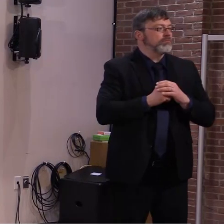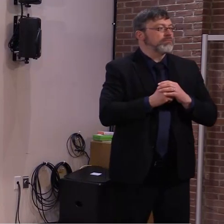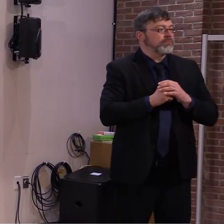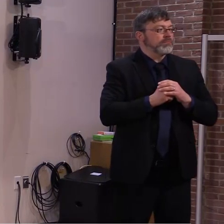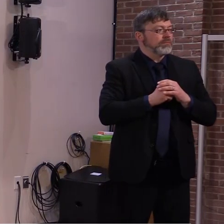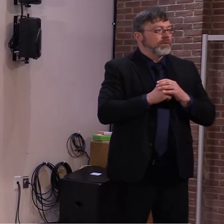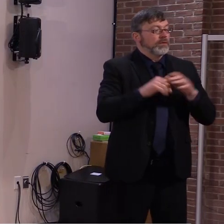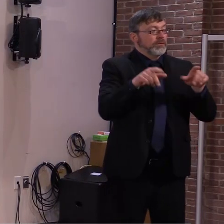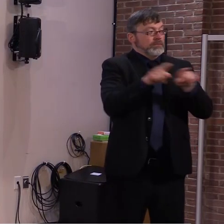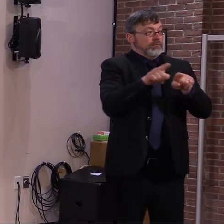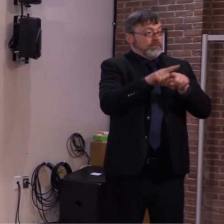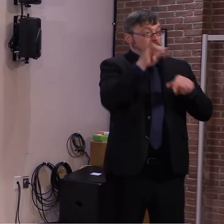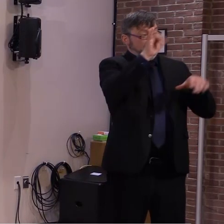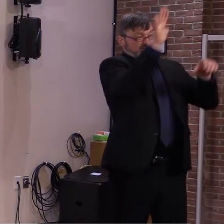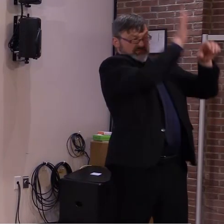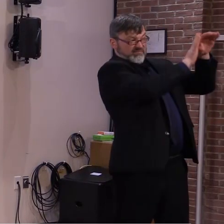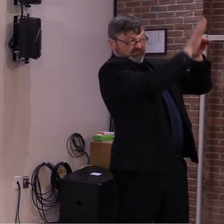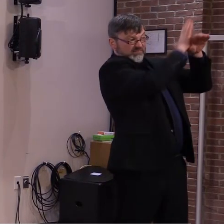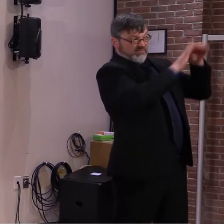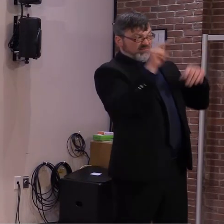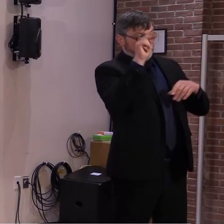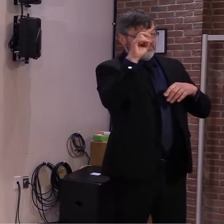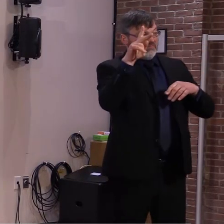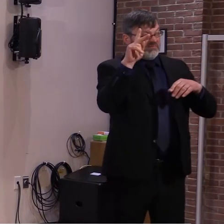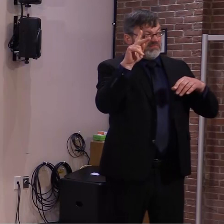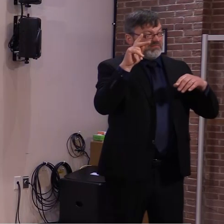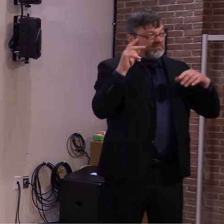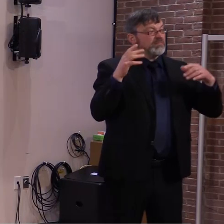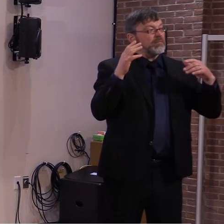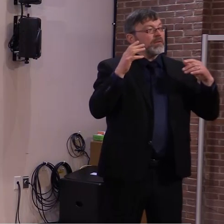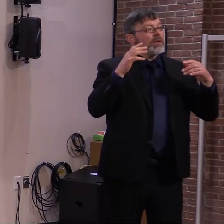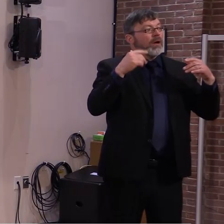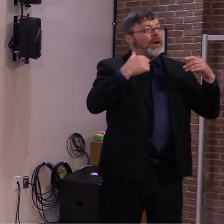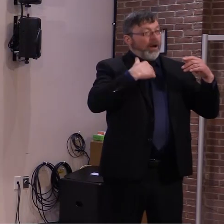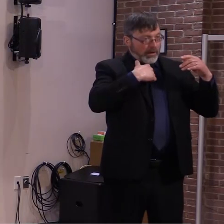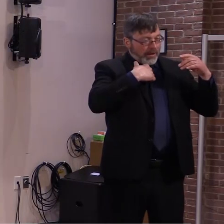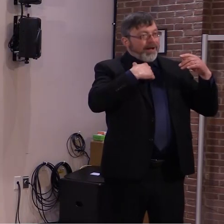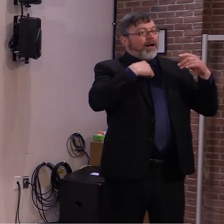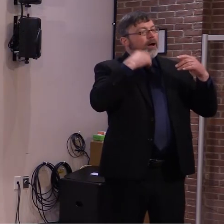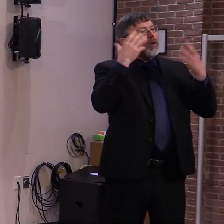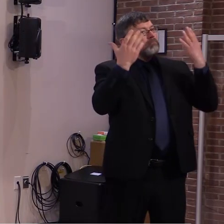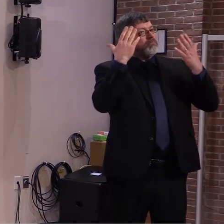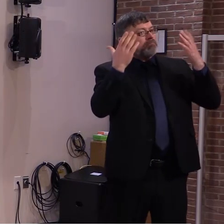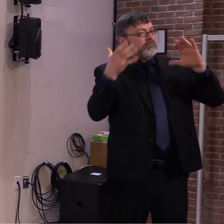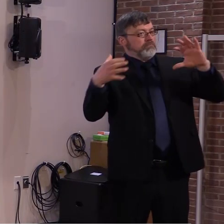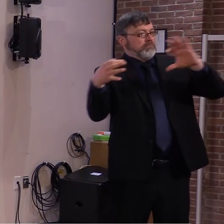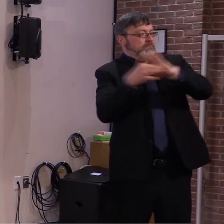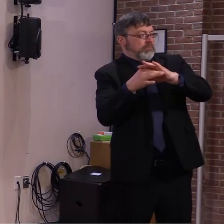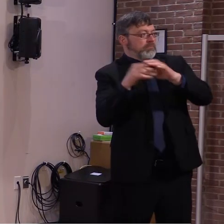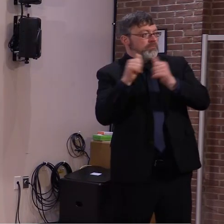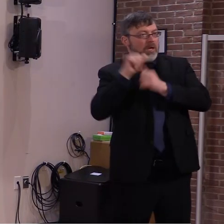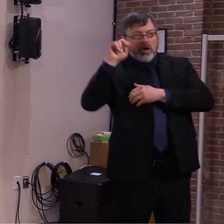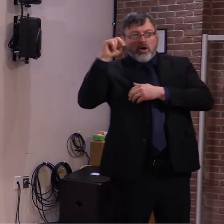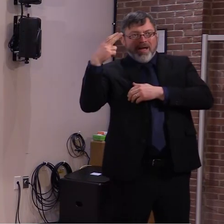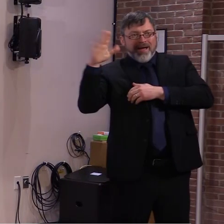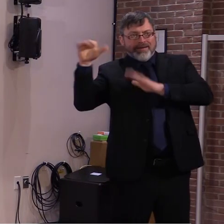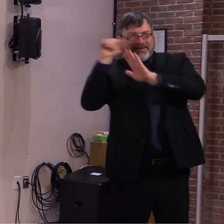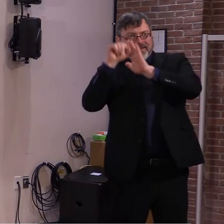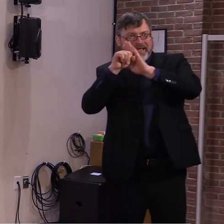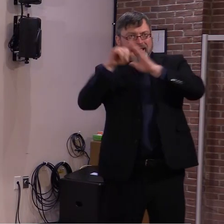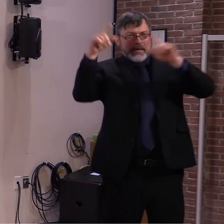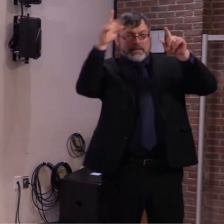to administer vaccine to Vermont residents in that county. I will update you again when more